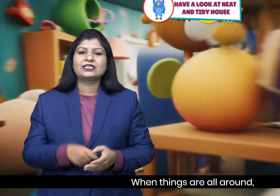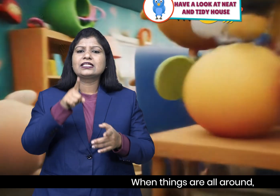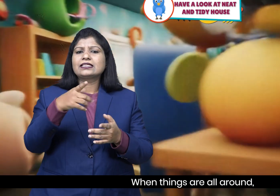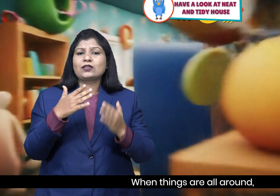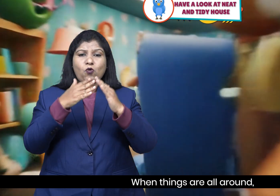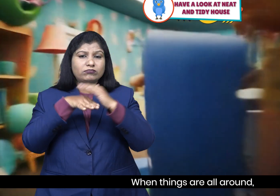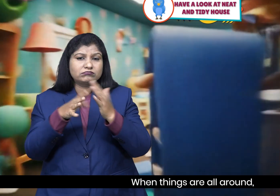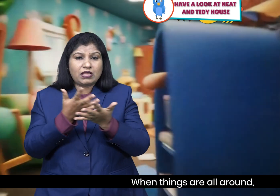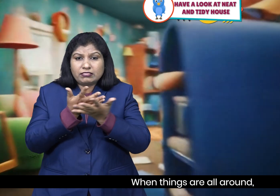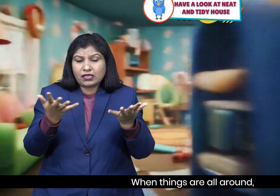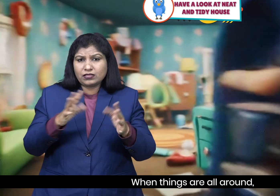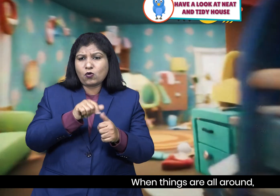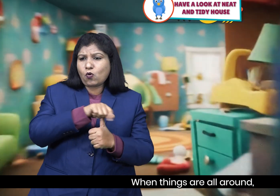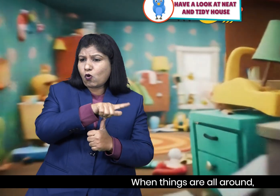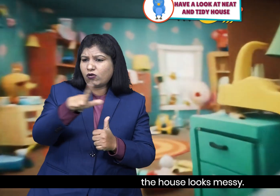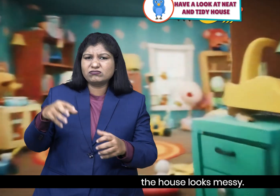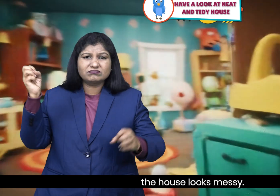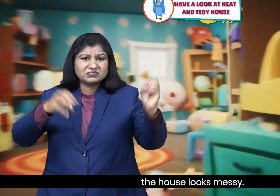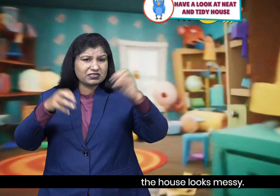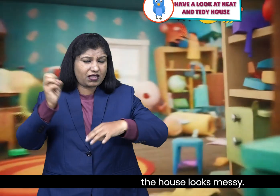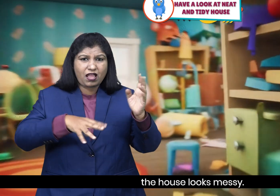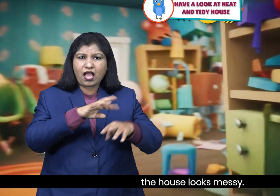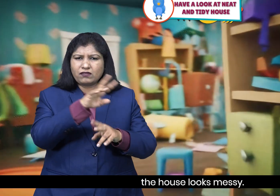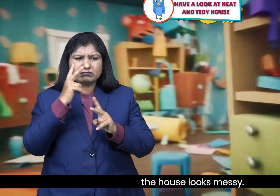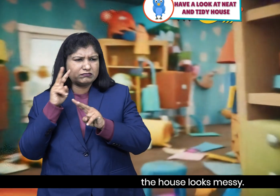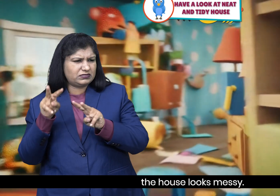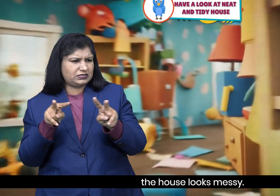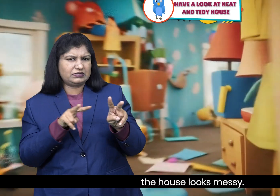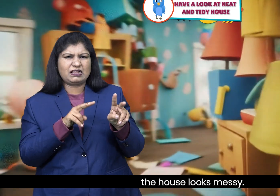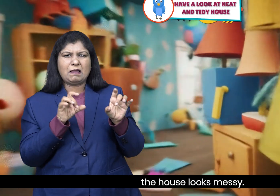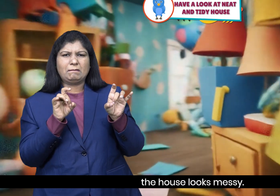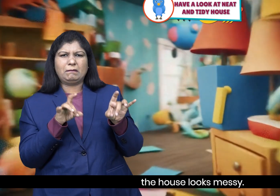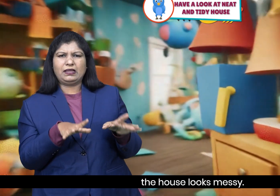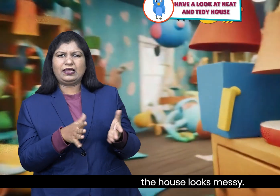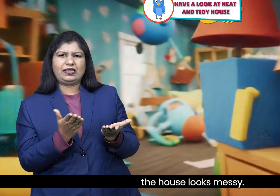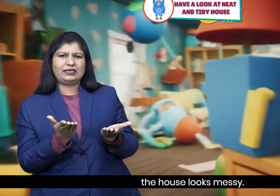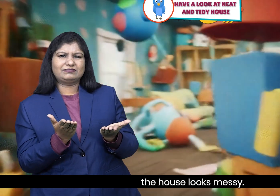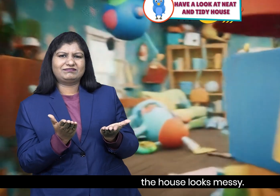When things are all around, the house looks messy.